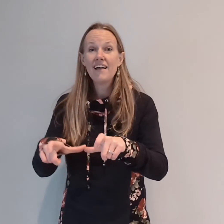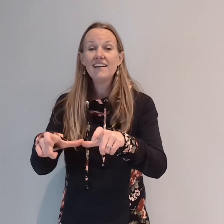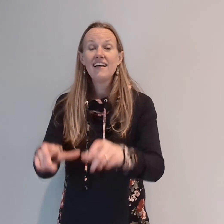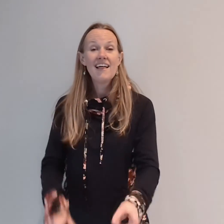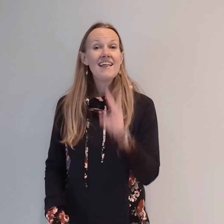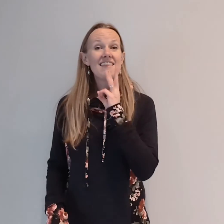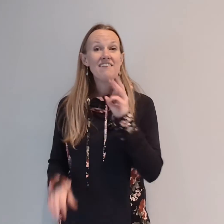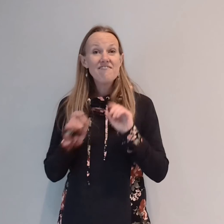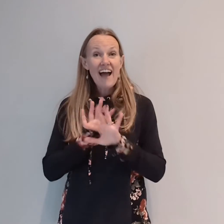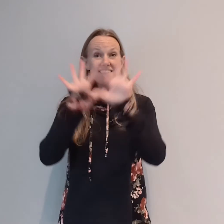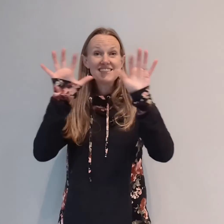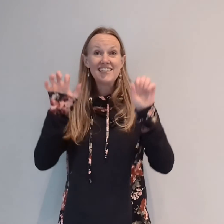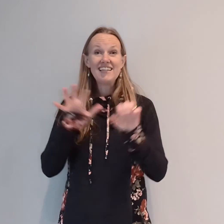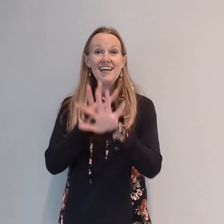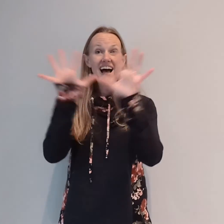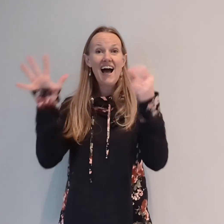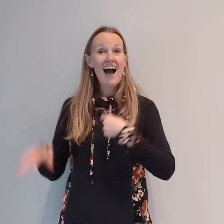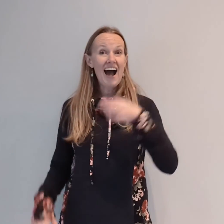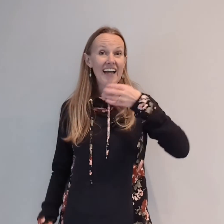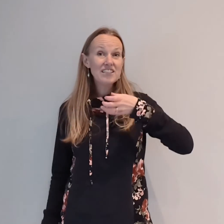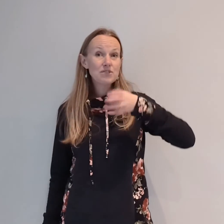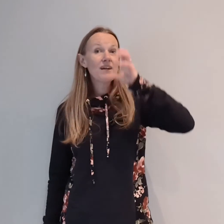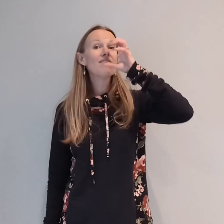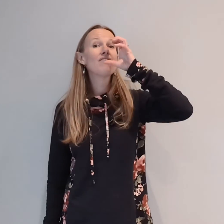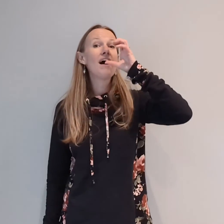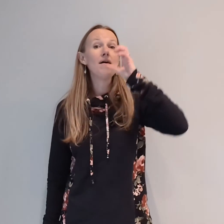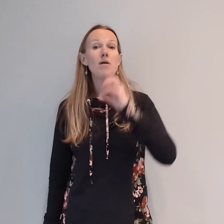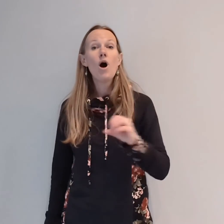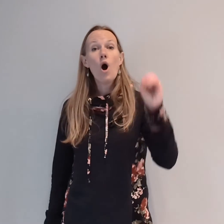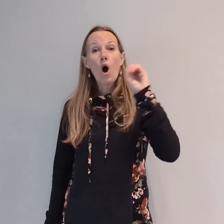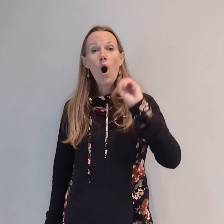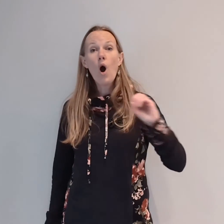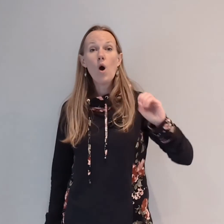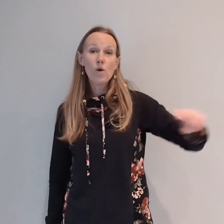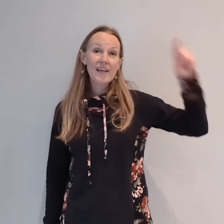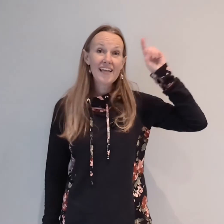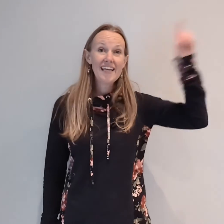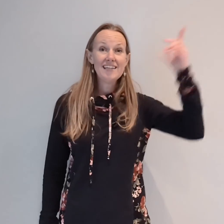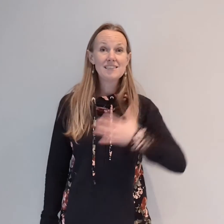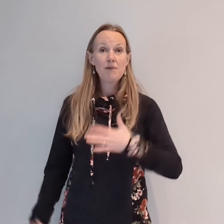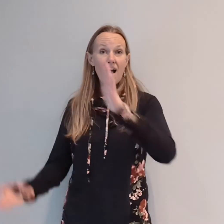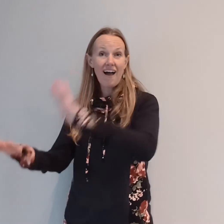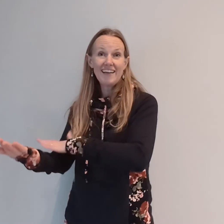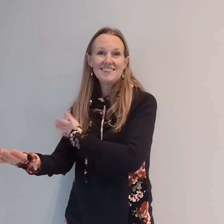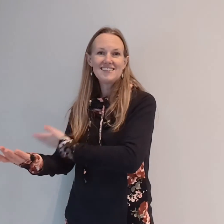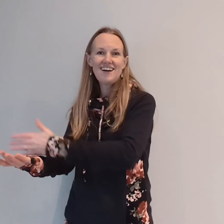run, the fountain I drink from. Oh, he is my